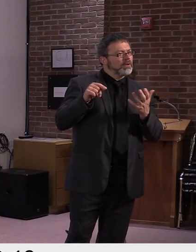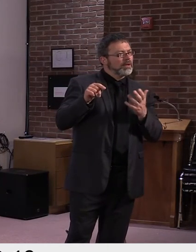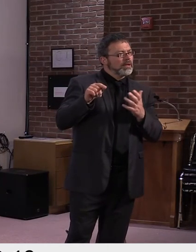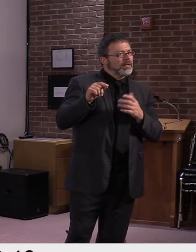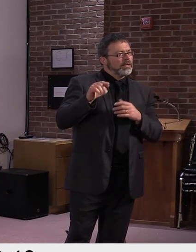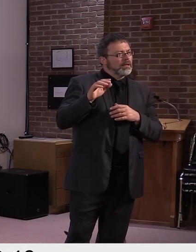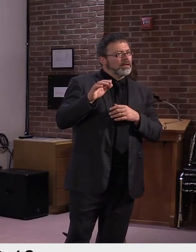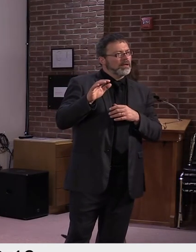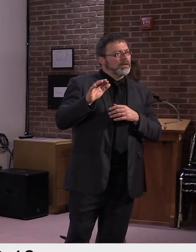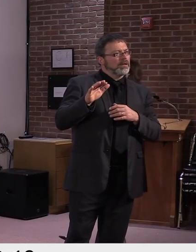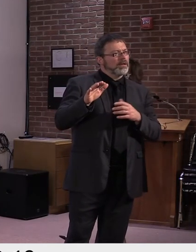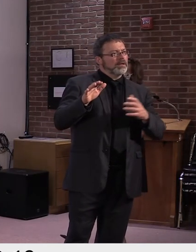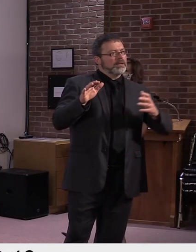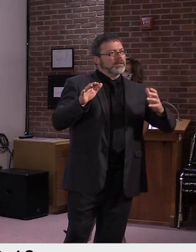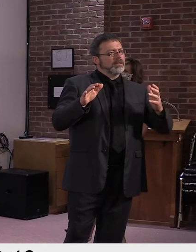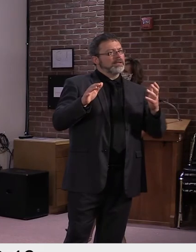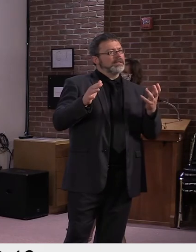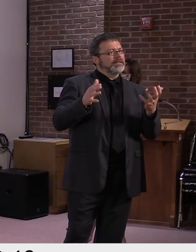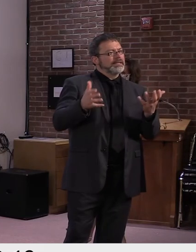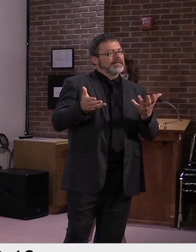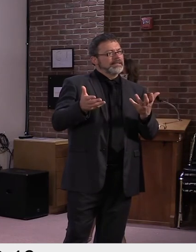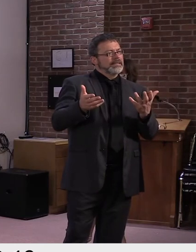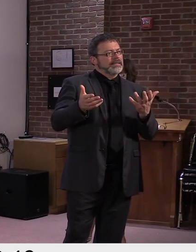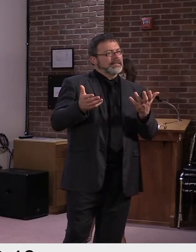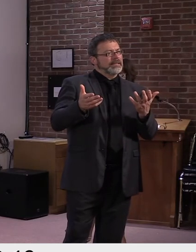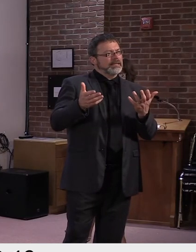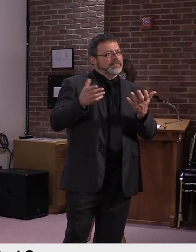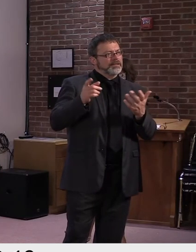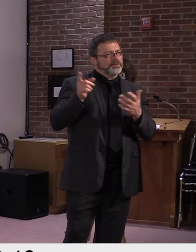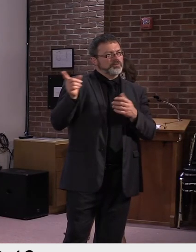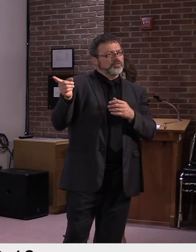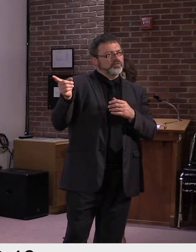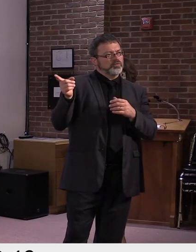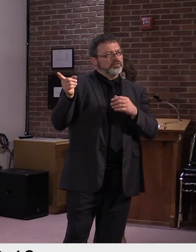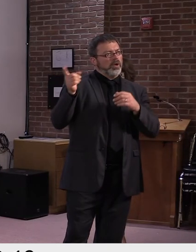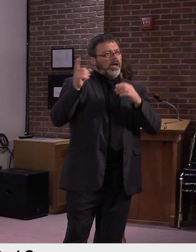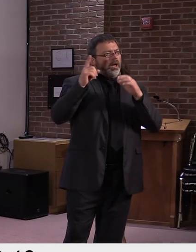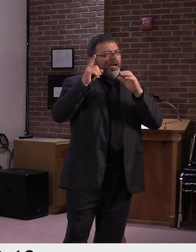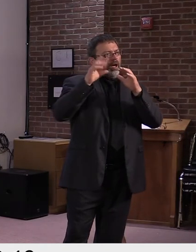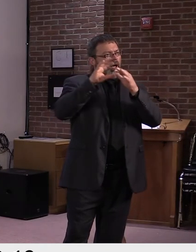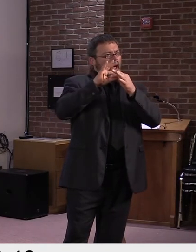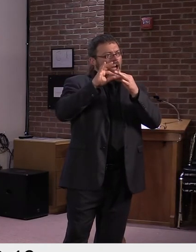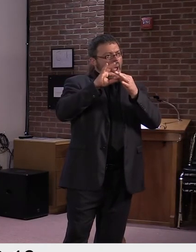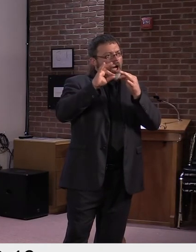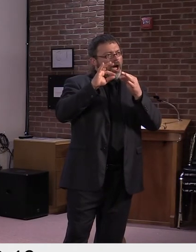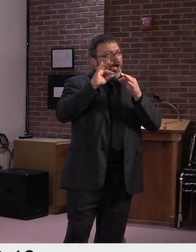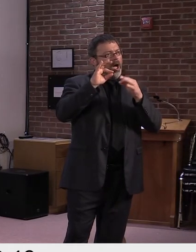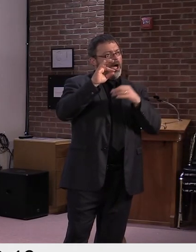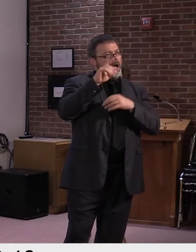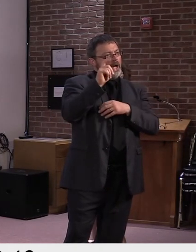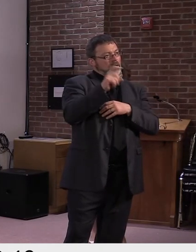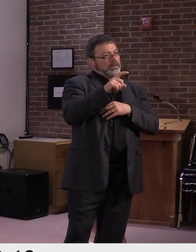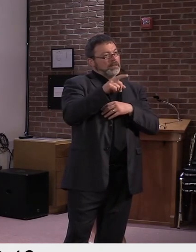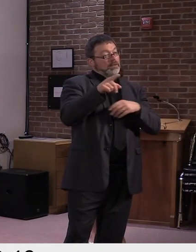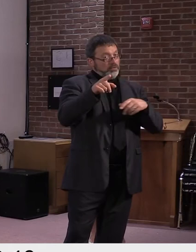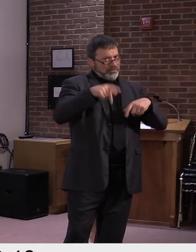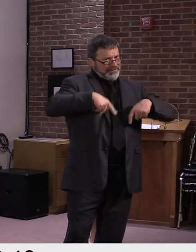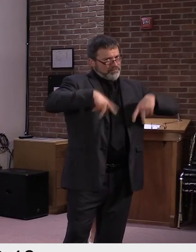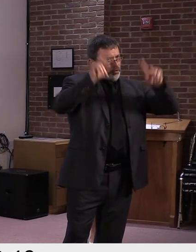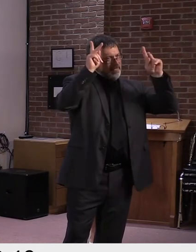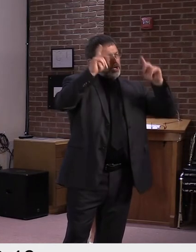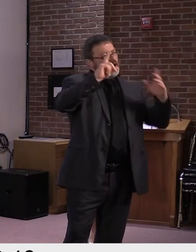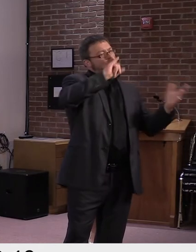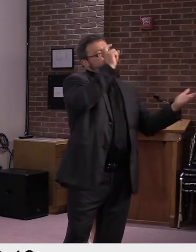the AOT personnel now, the policy's changed regarding covering graffiti, that certain types of graffiti will